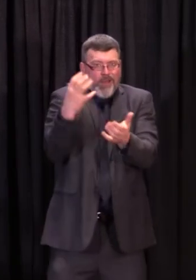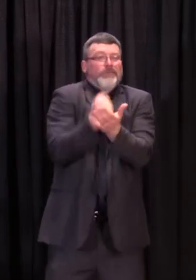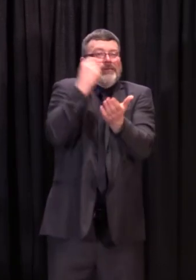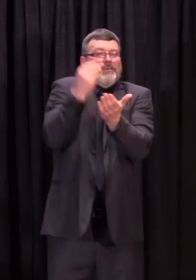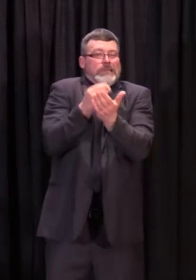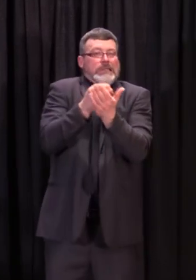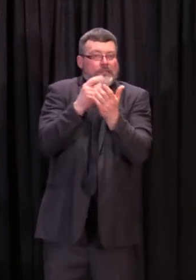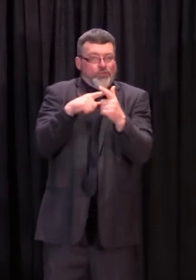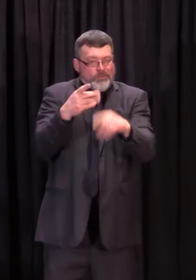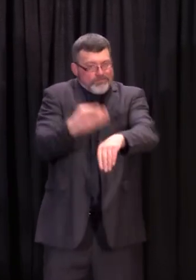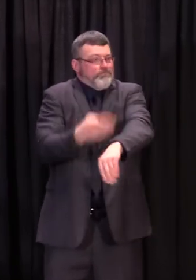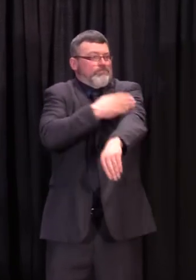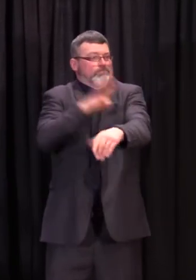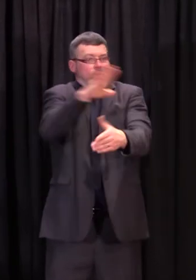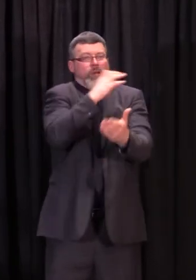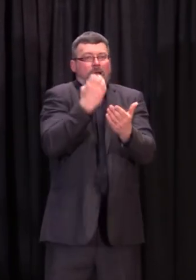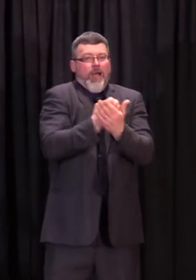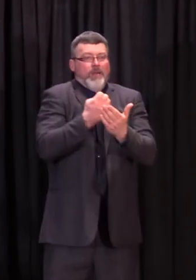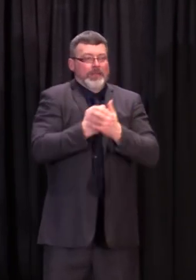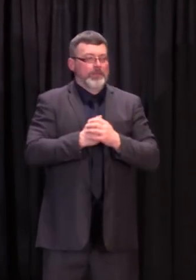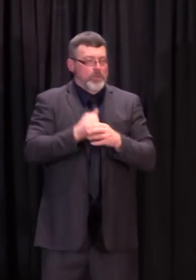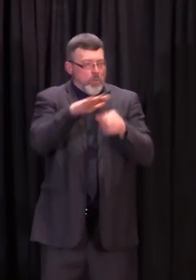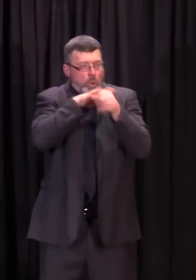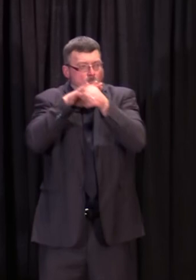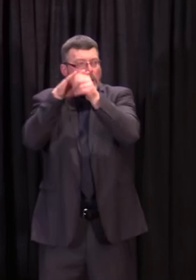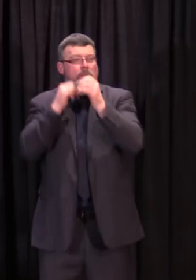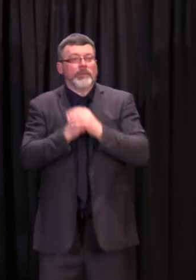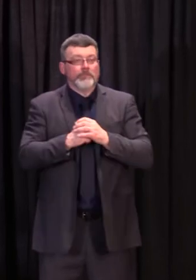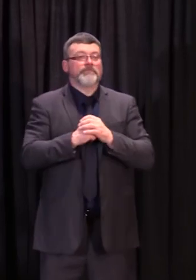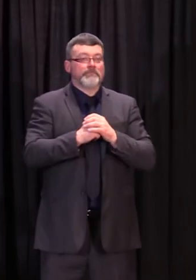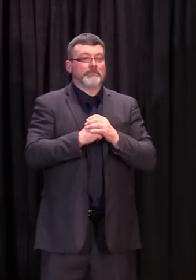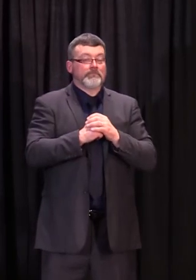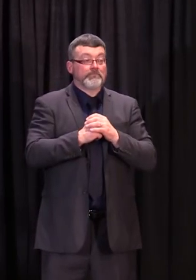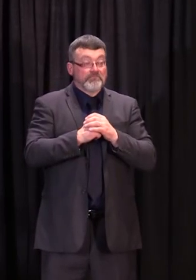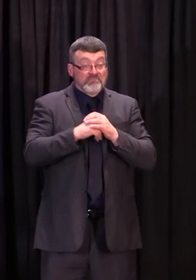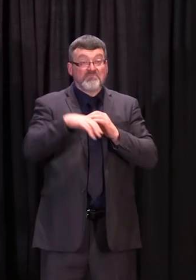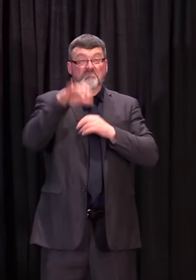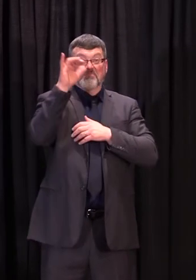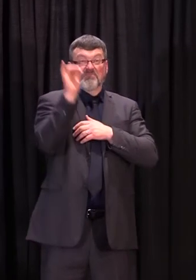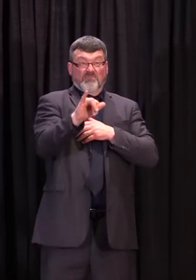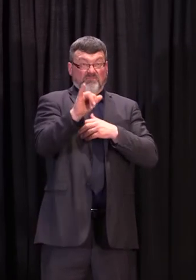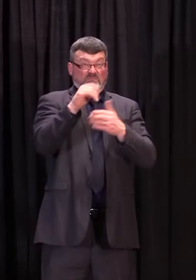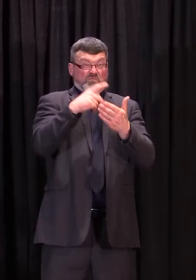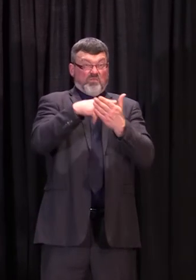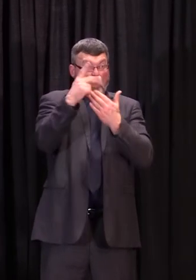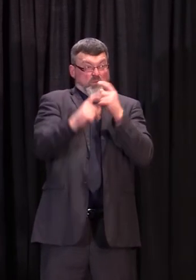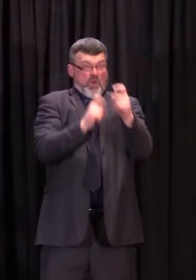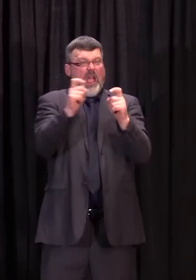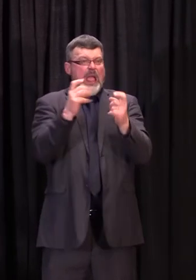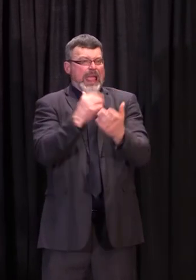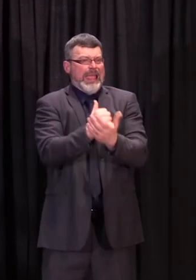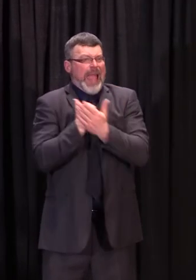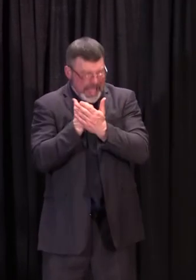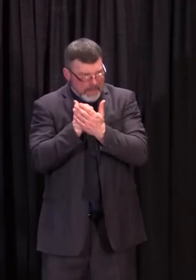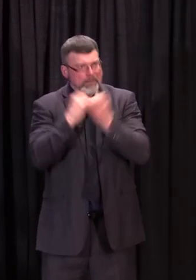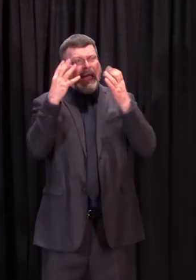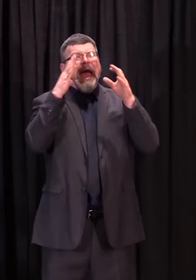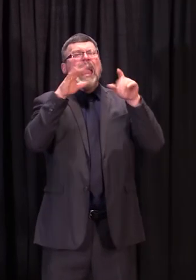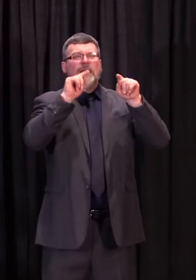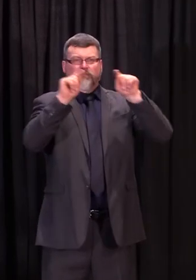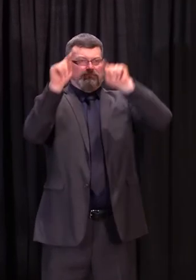VOREC's grant program has helped many regions across the state, like the Waterfront Recreation Trail in